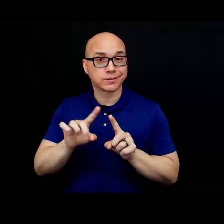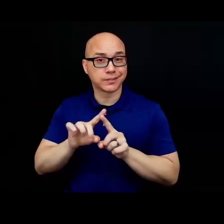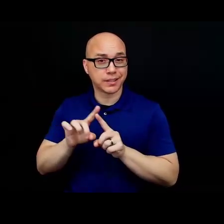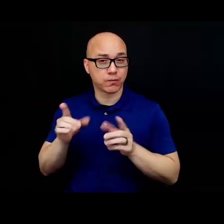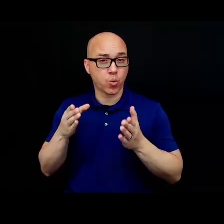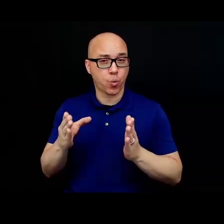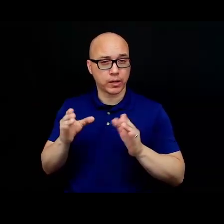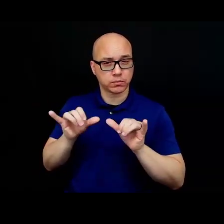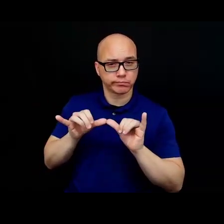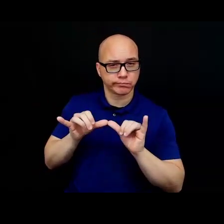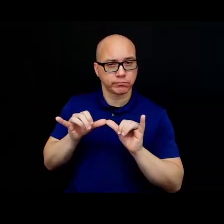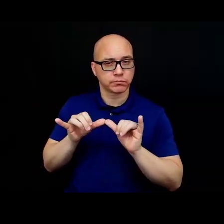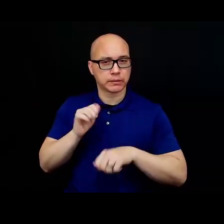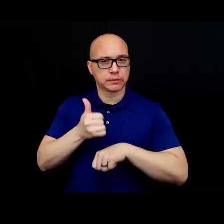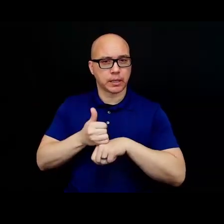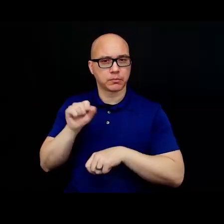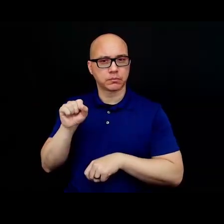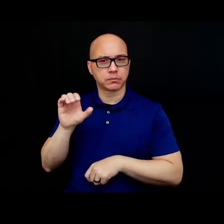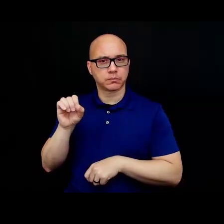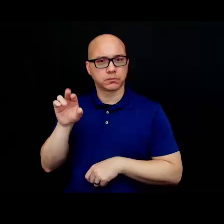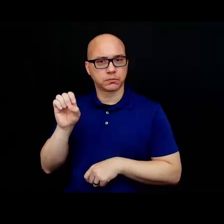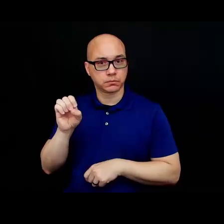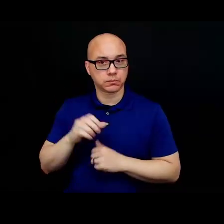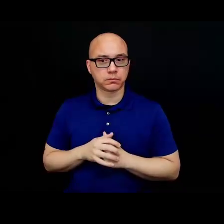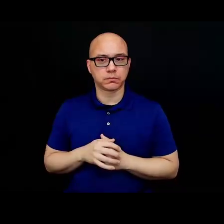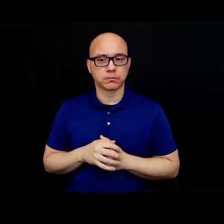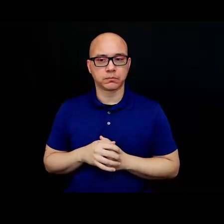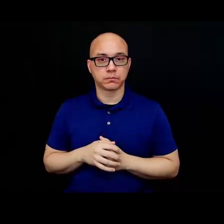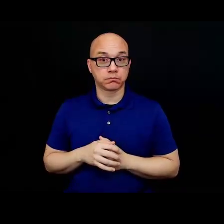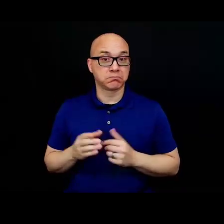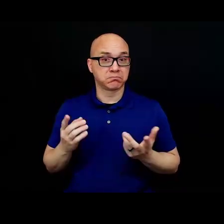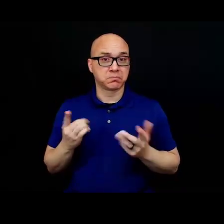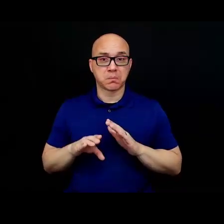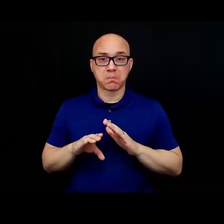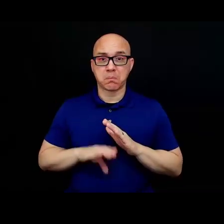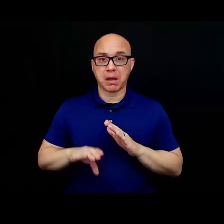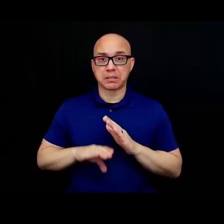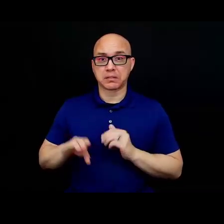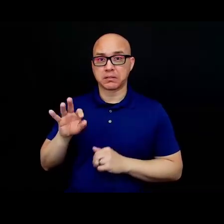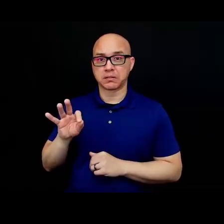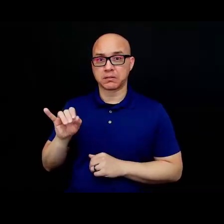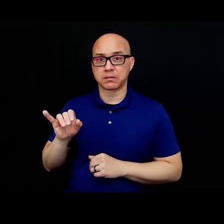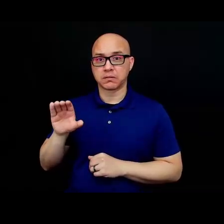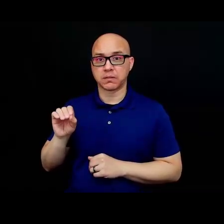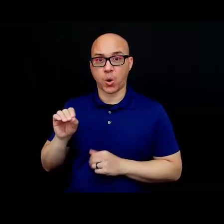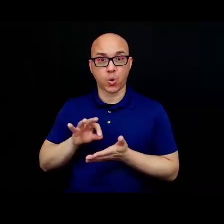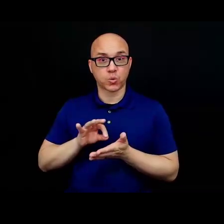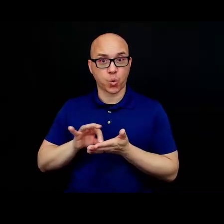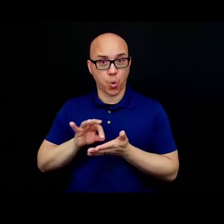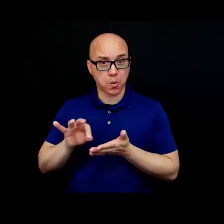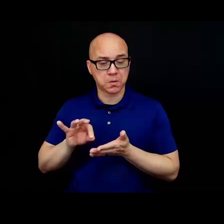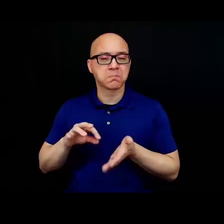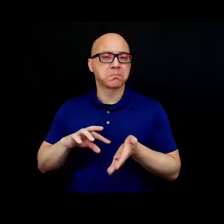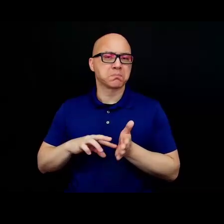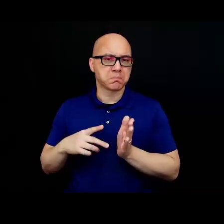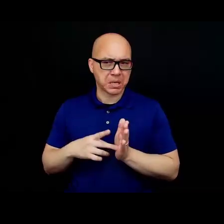very important for you to understand. A basic FICO score, these are general purpose versions